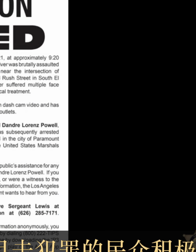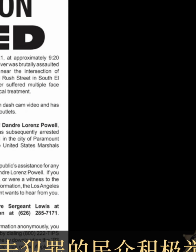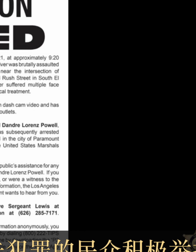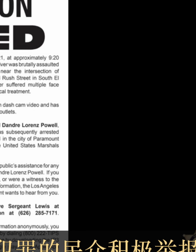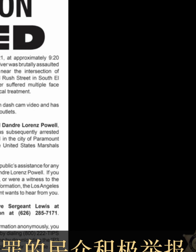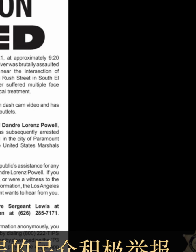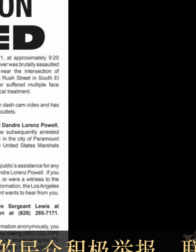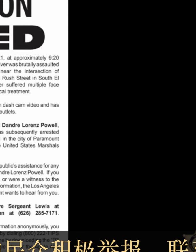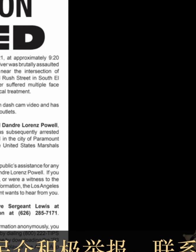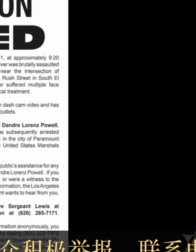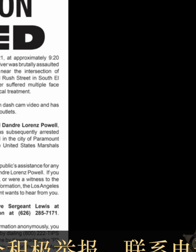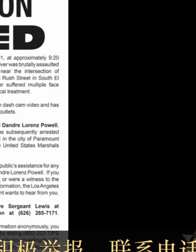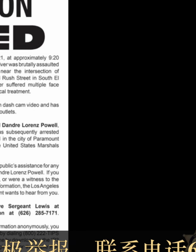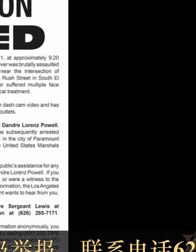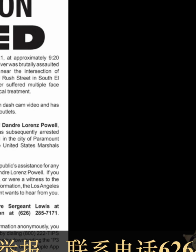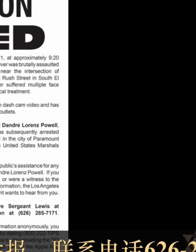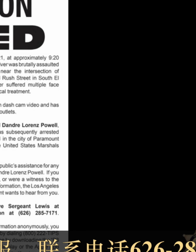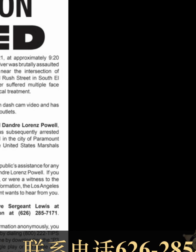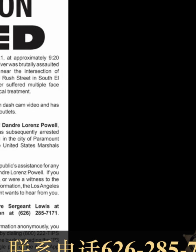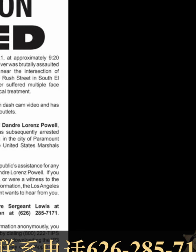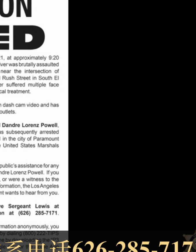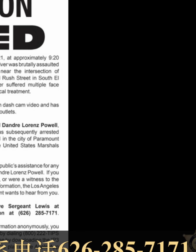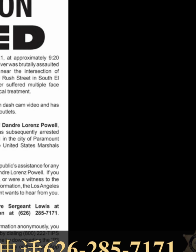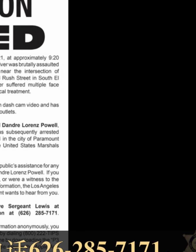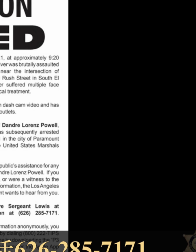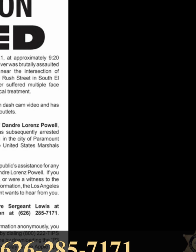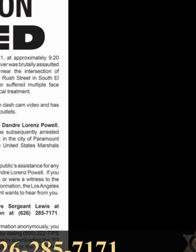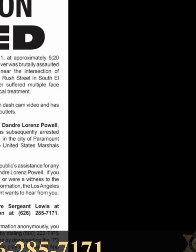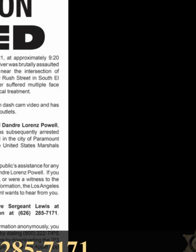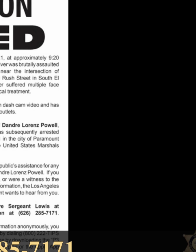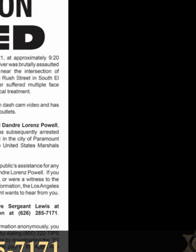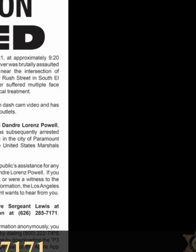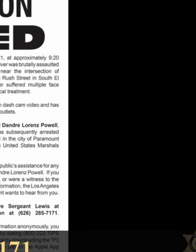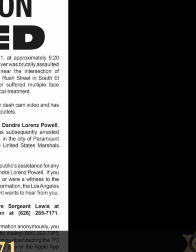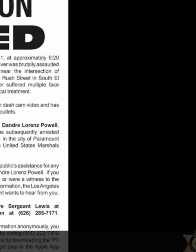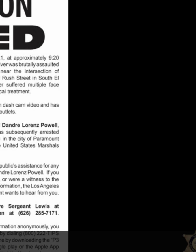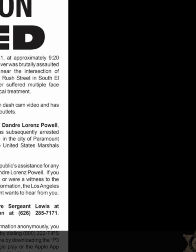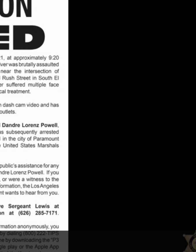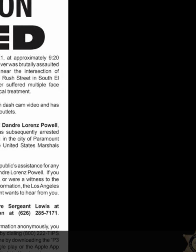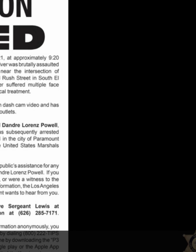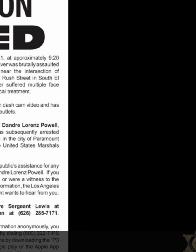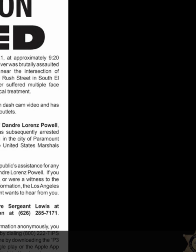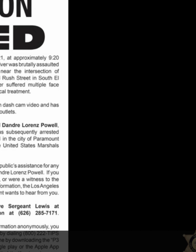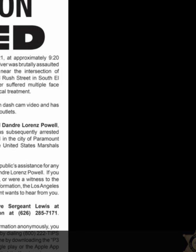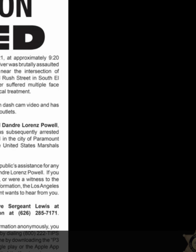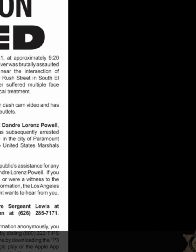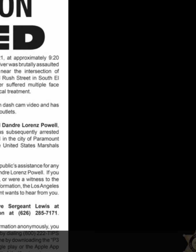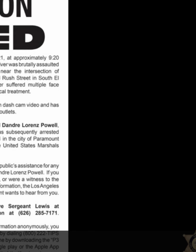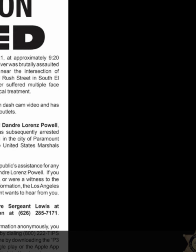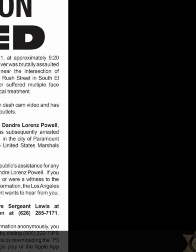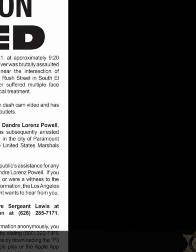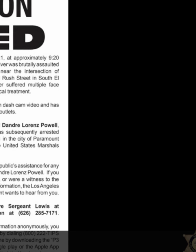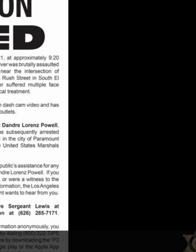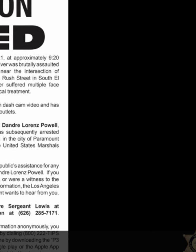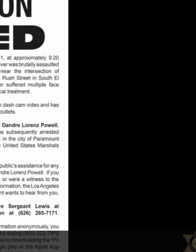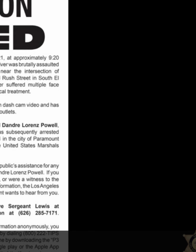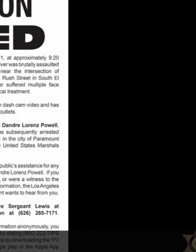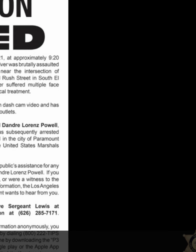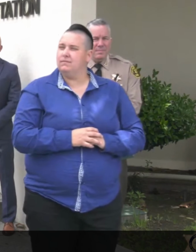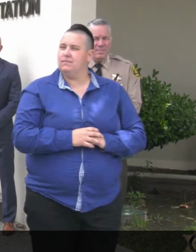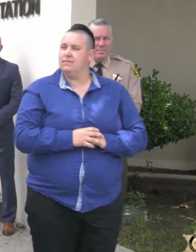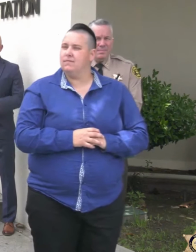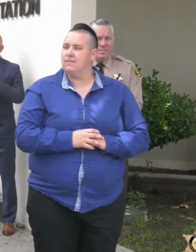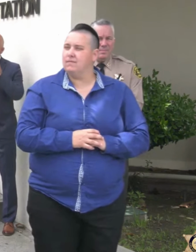individual, please contact the Temple Sheriff Station. He's been out there doing this for a while. There may be other victims. Please contact us